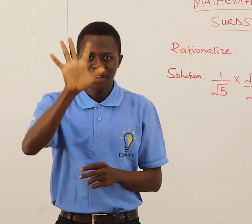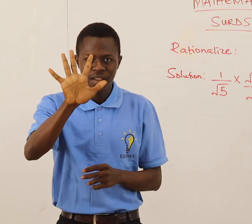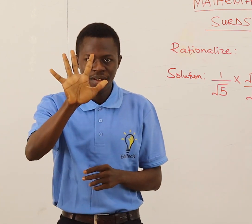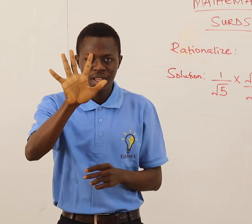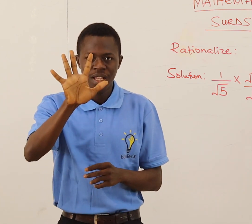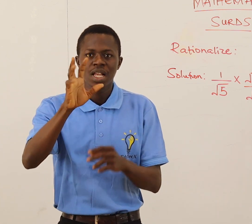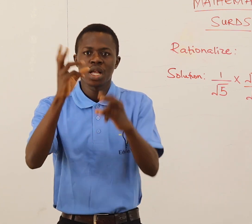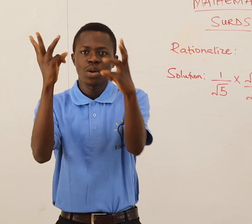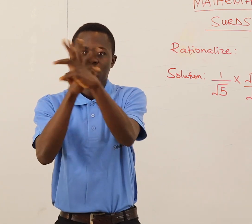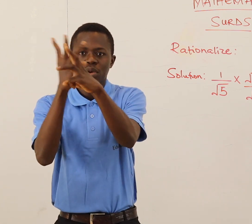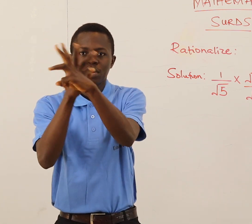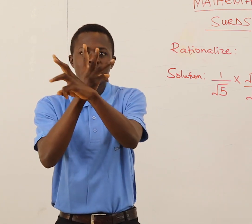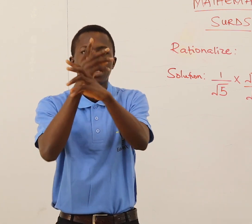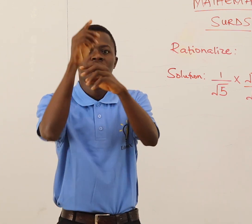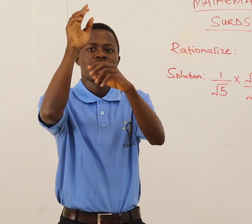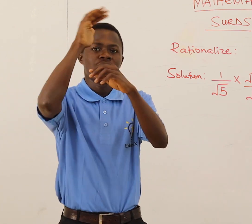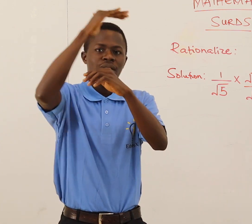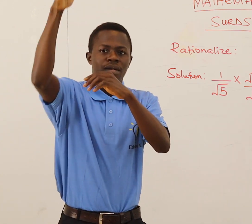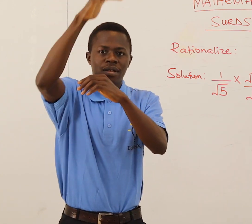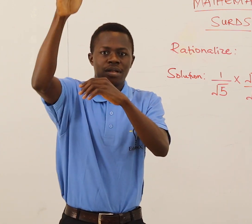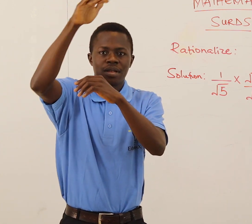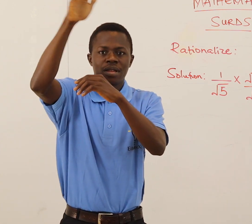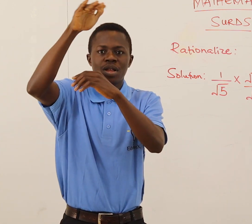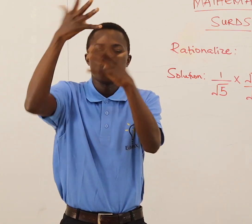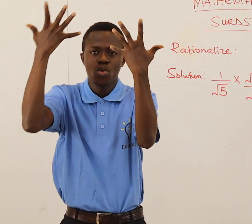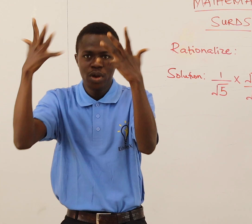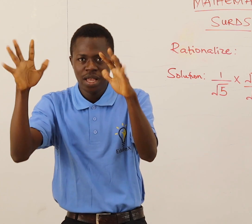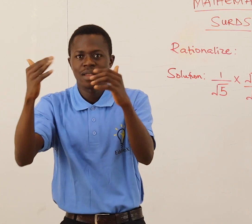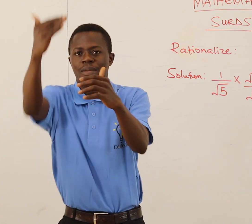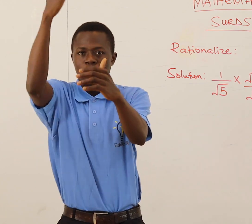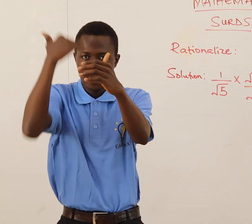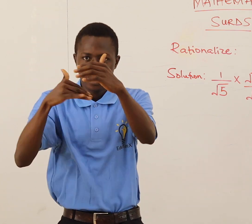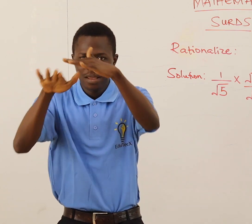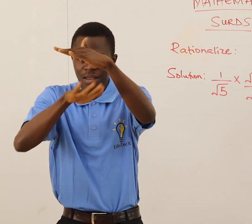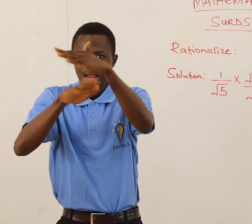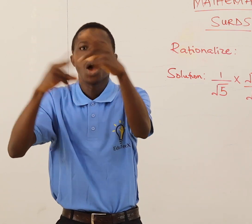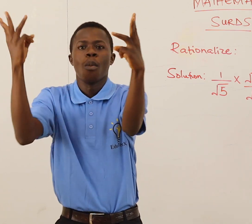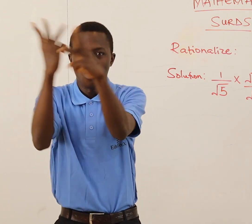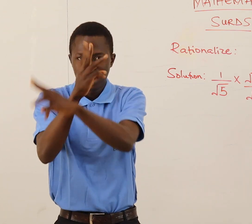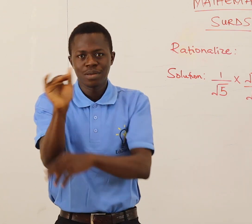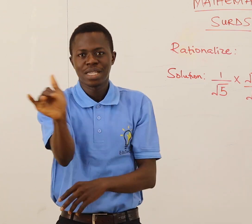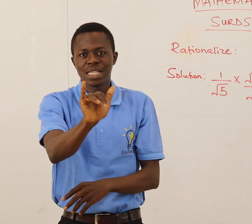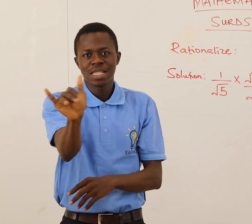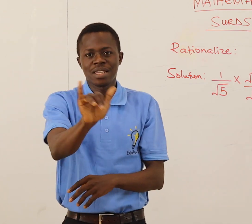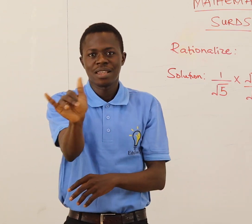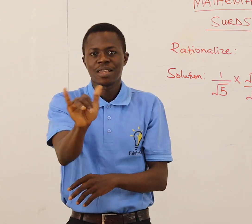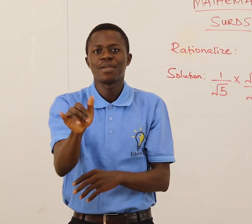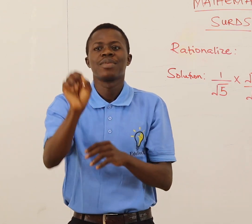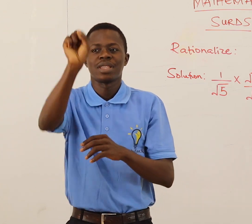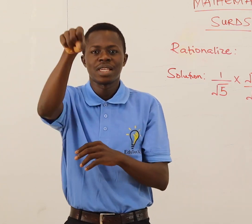So you see that we took the square root of 5 and then we multiplied by the numerator. Then after that, we again